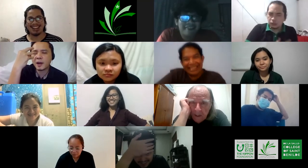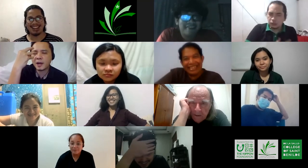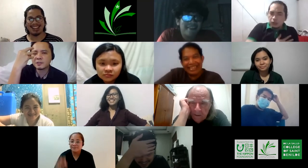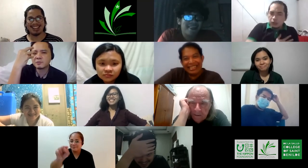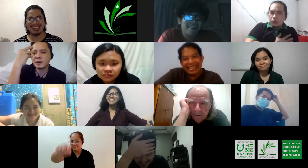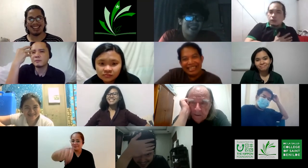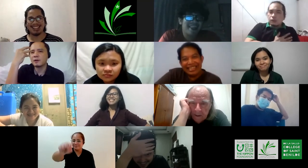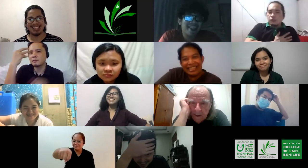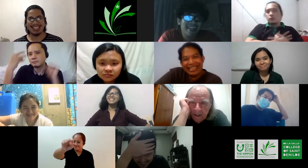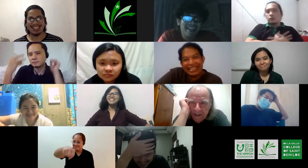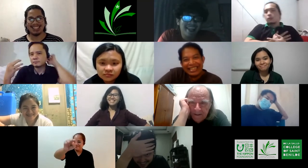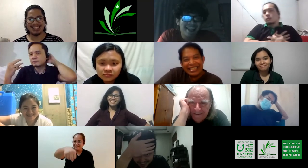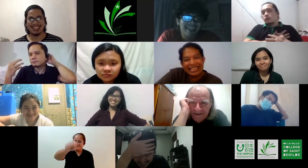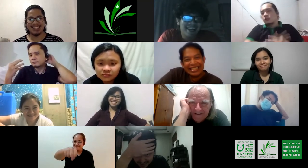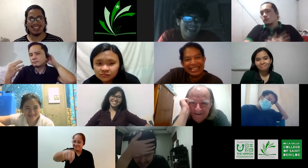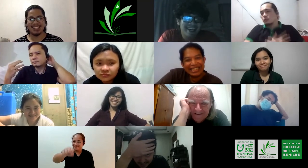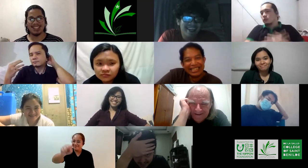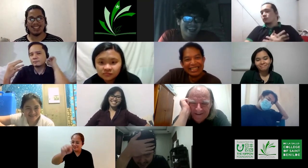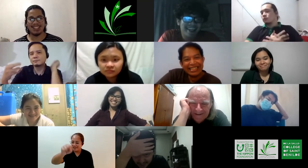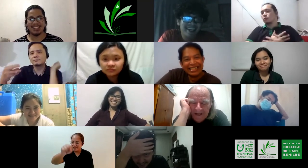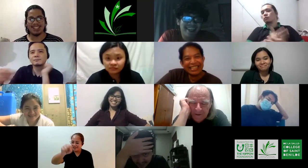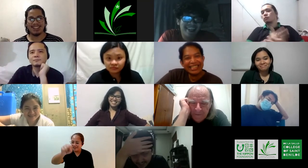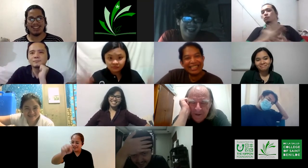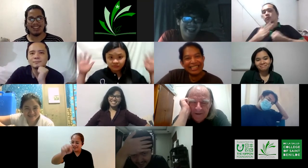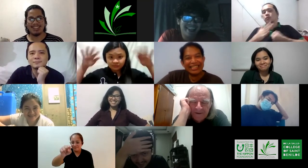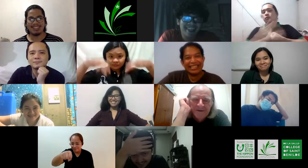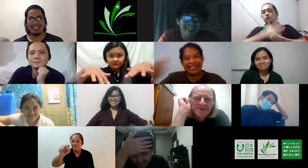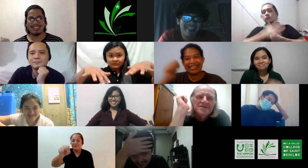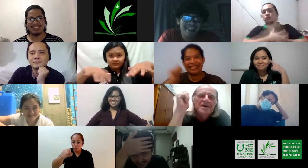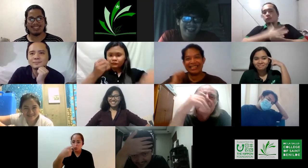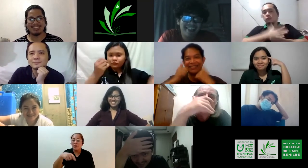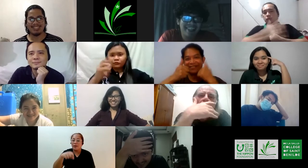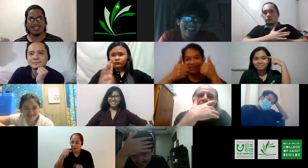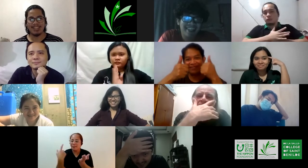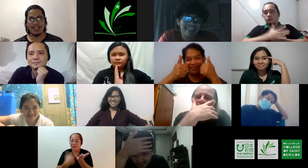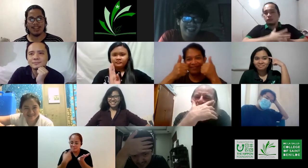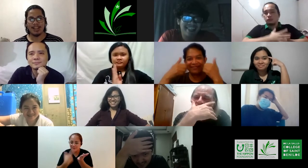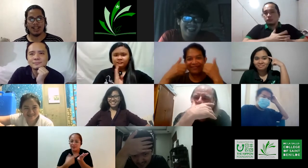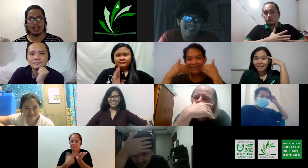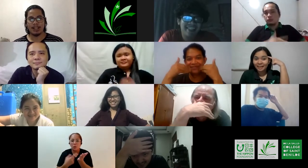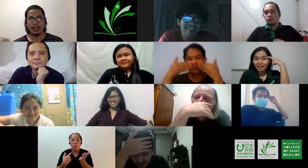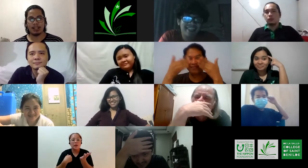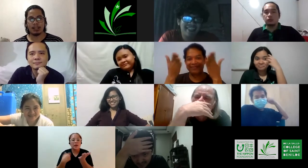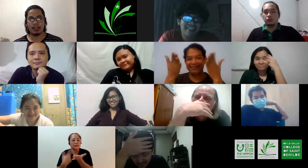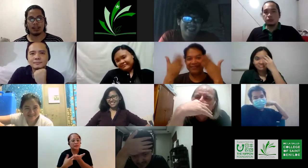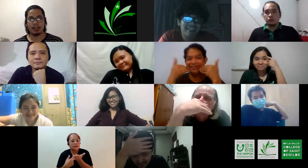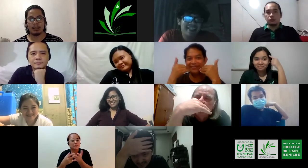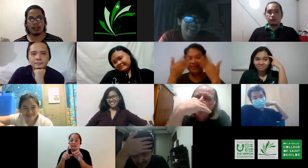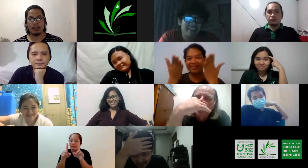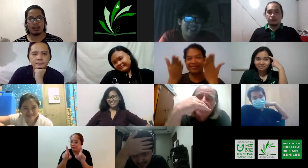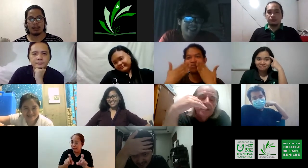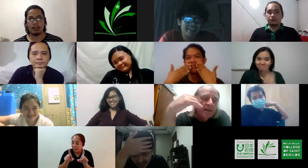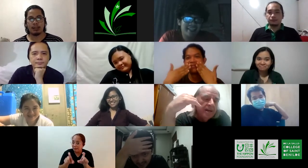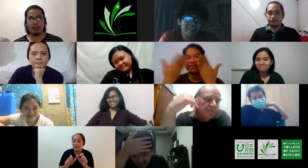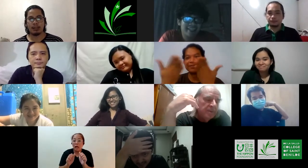answers right and wrong? yes, yes. Yes, we can discuss. We can discuss the test and how the grading happened,